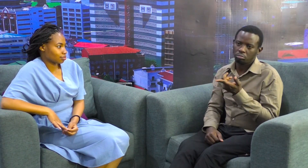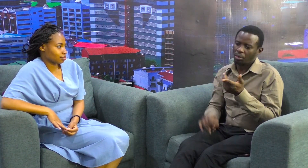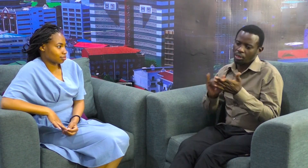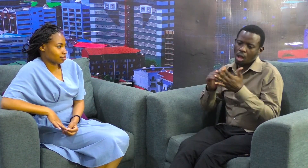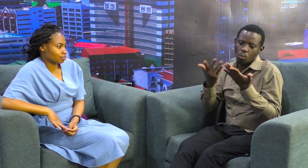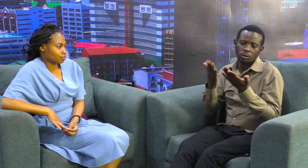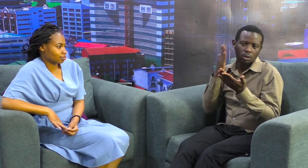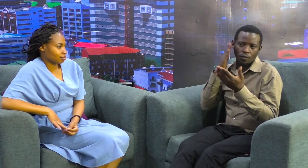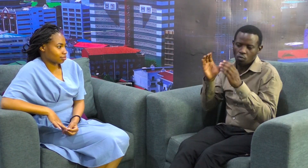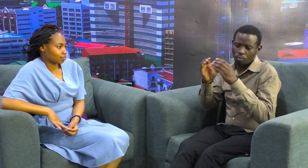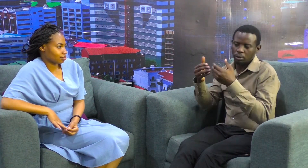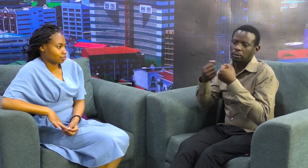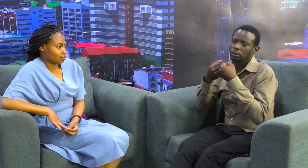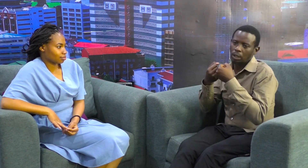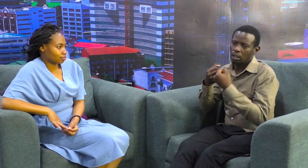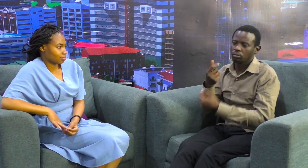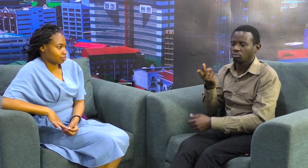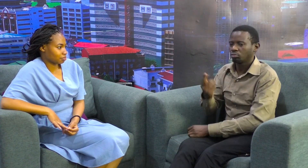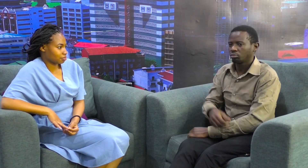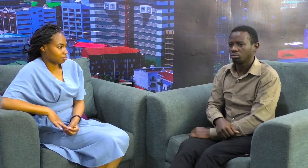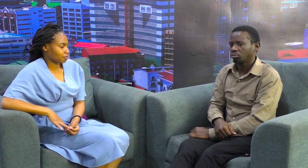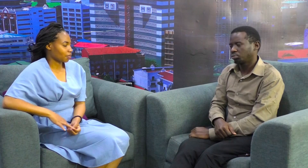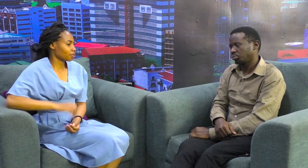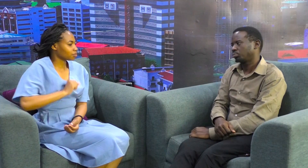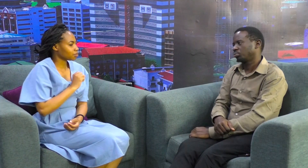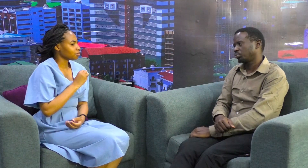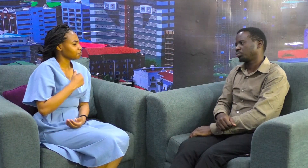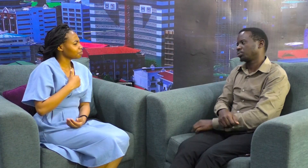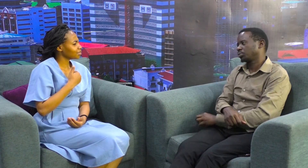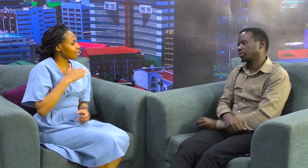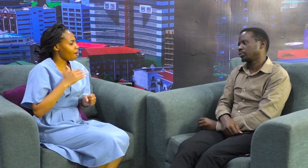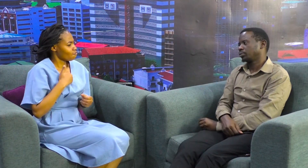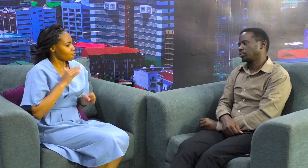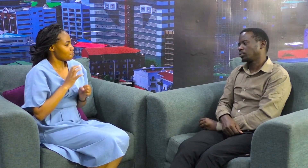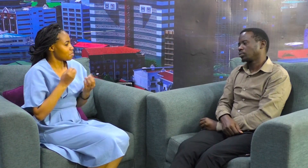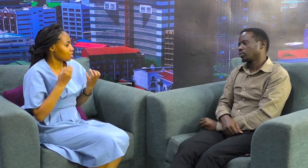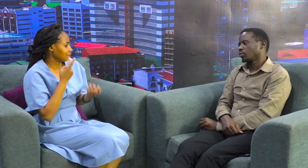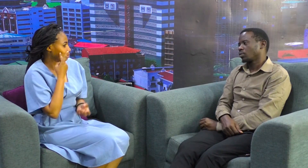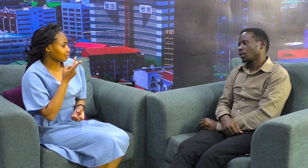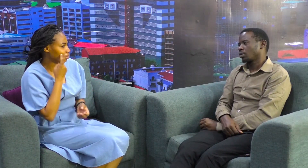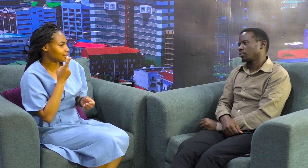But I think the problem has been communication. Communication has been the biggest challenge in our advocacy work.